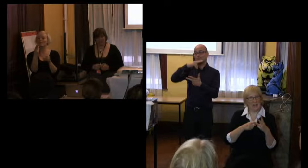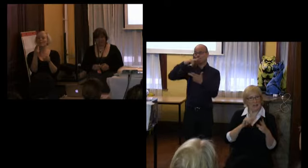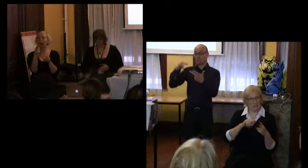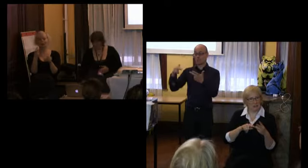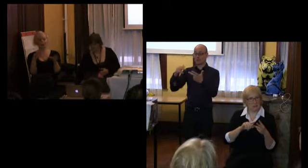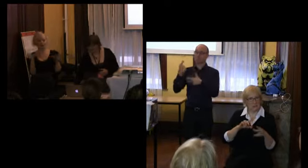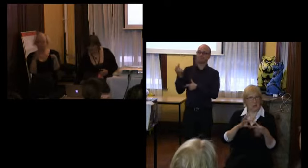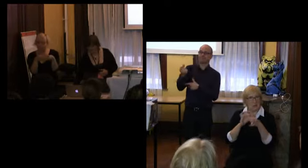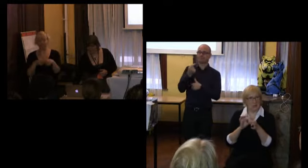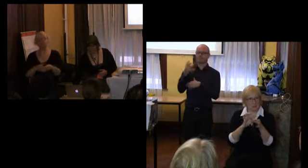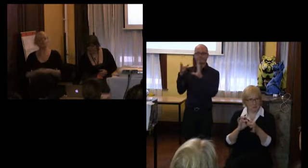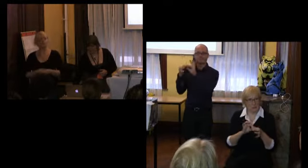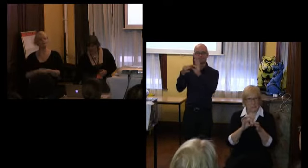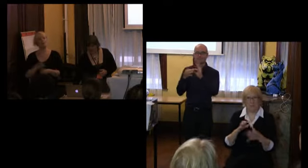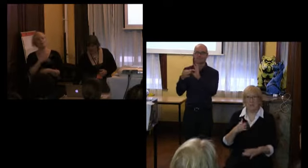So we started it.